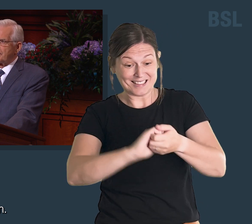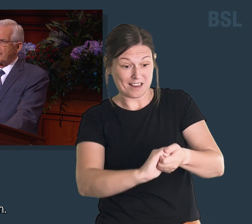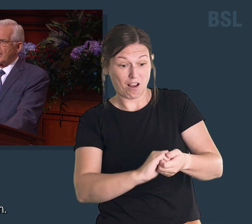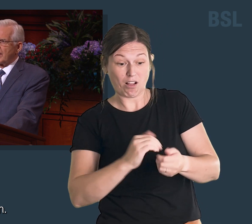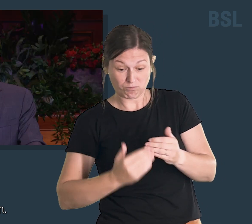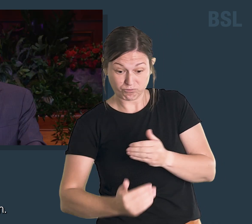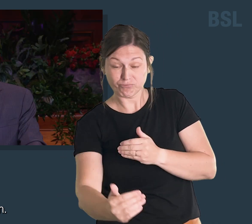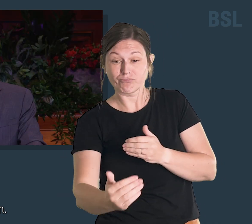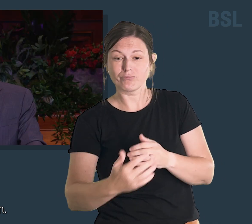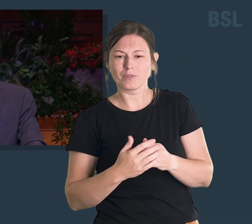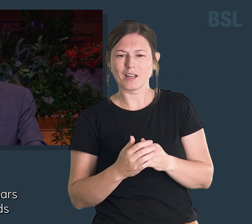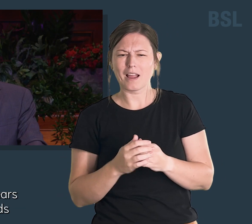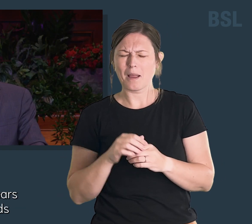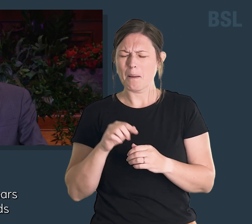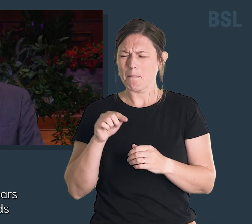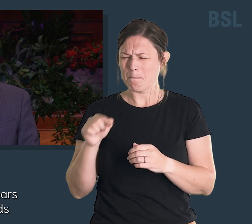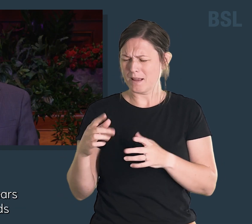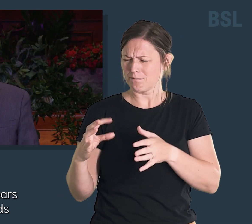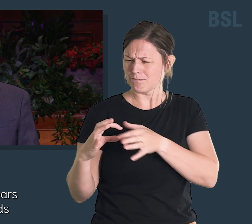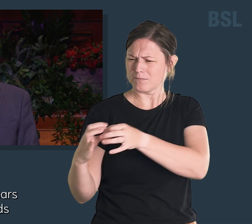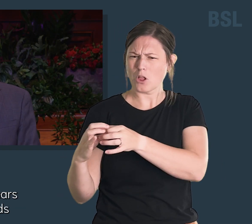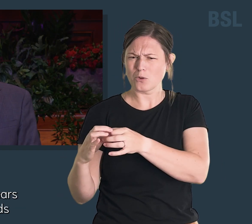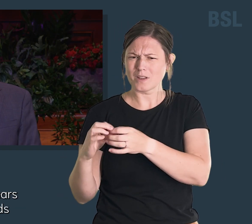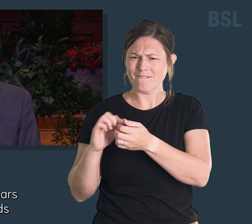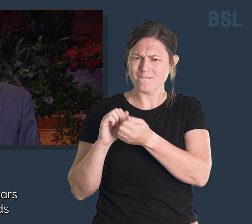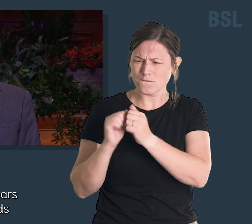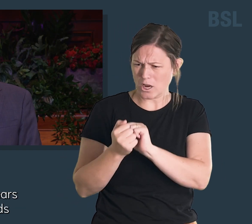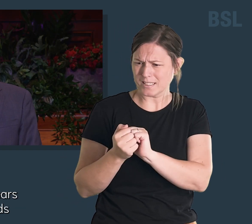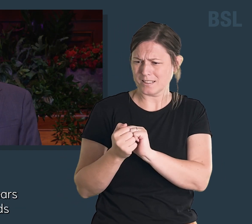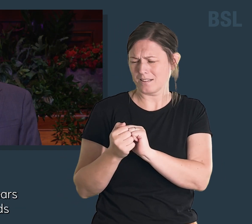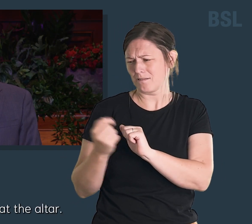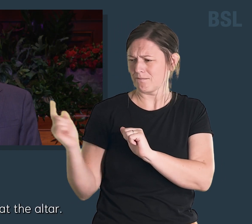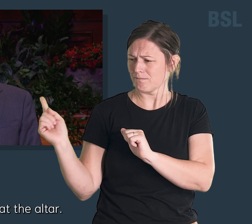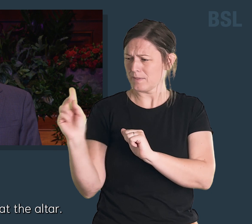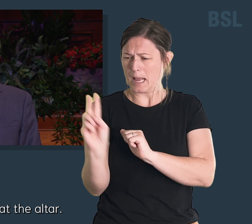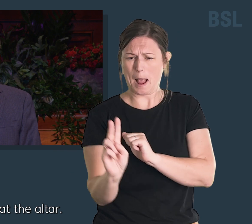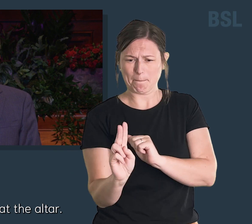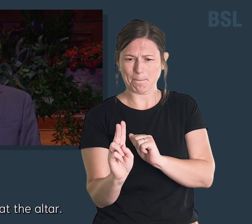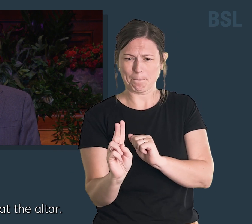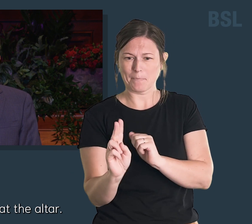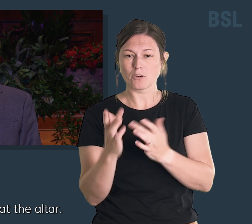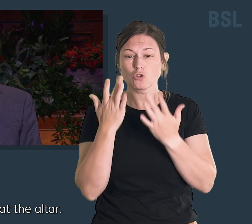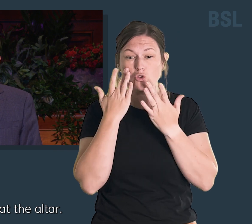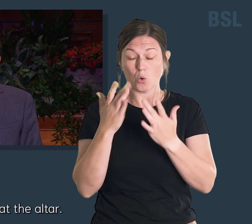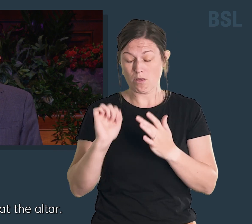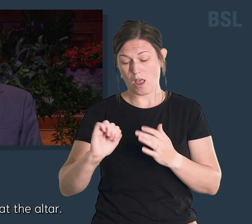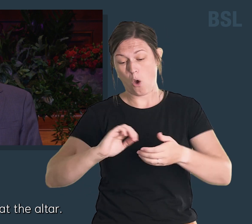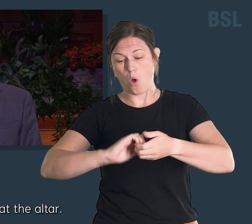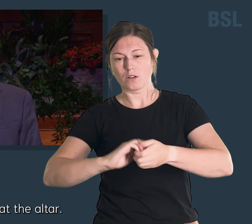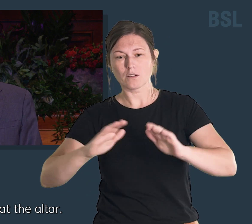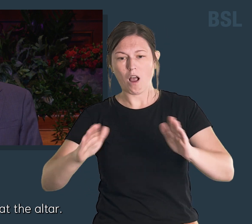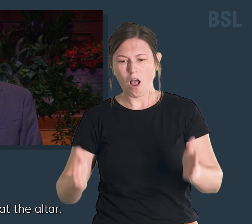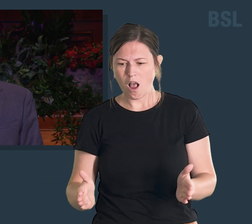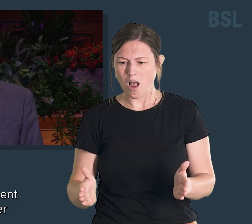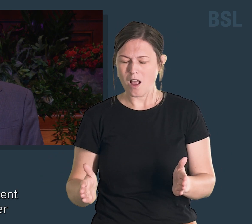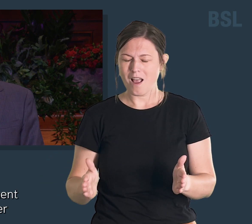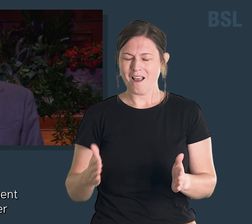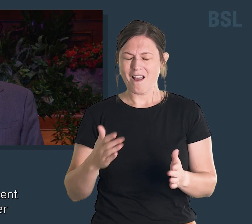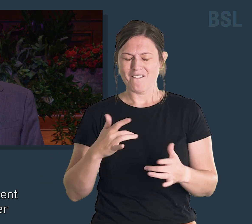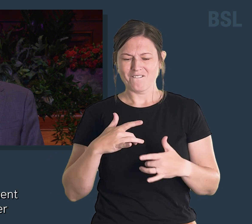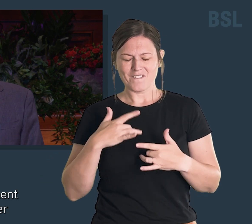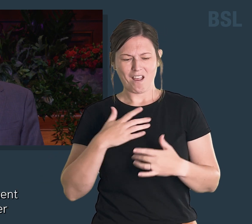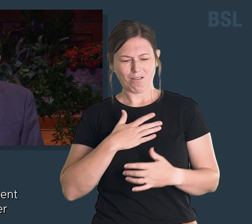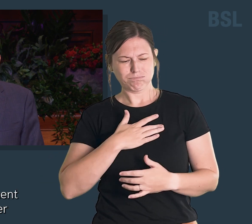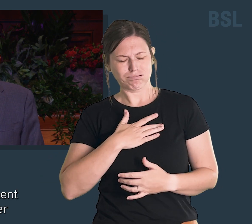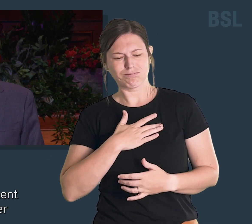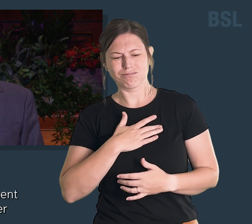them. A couple who over the years have become close friends represented her parents at the altar. It was